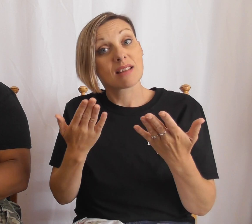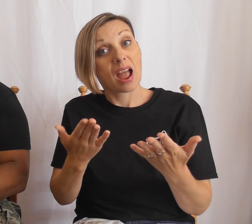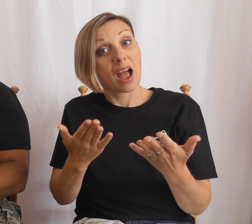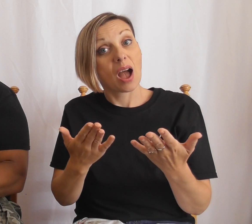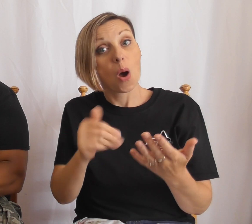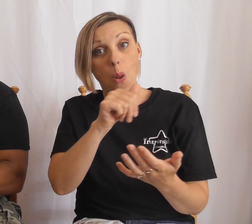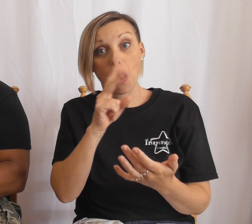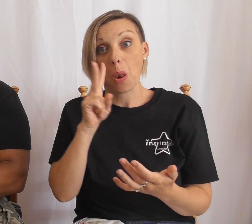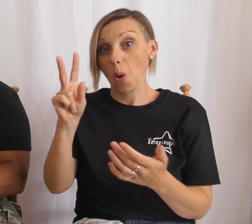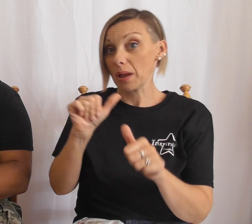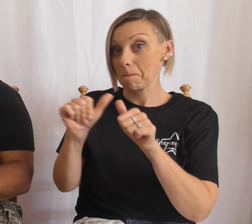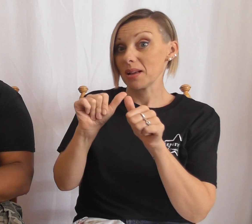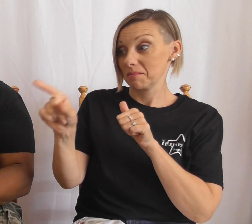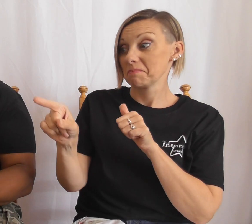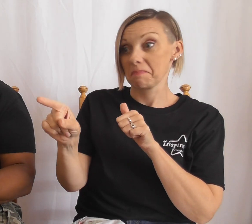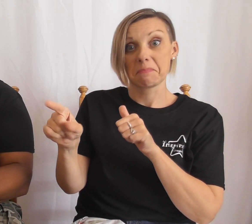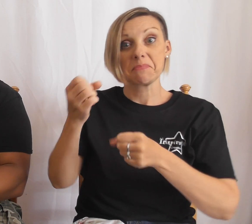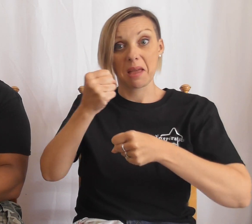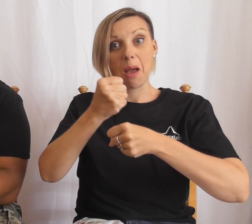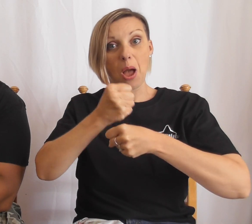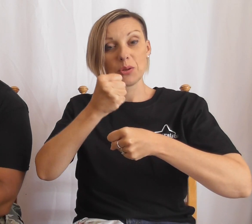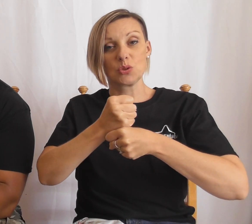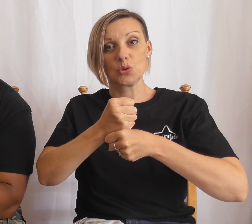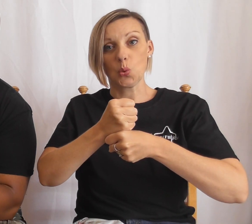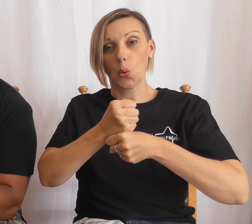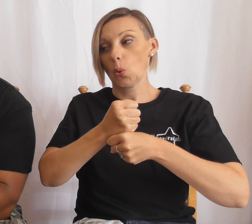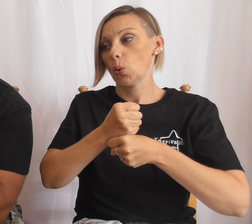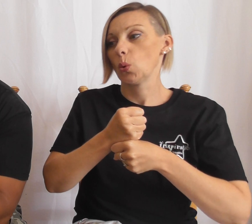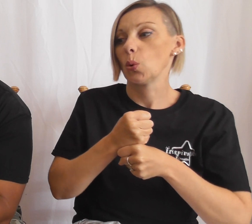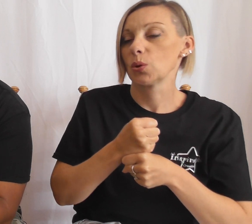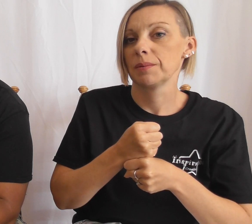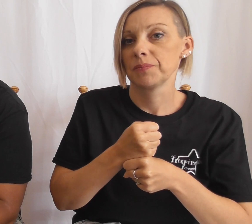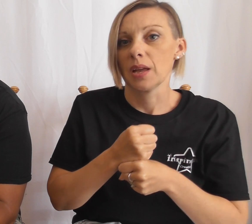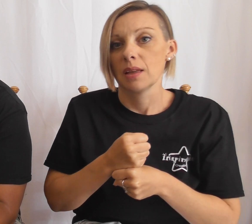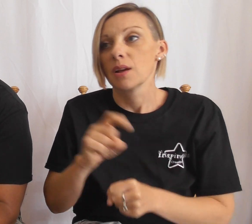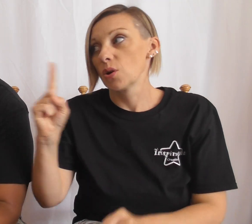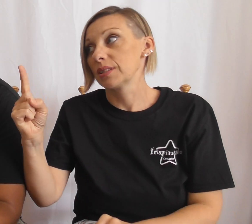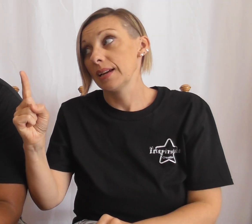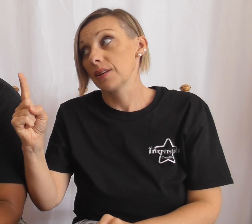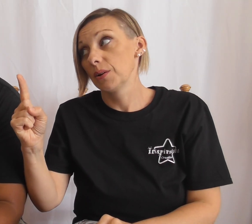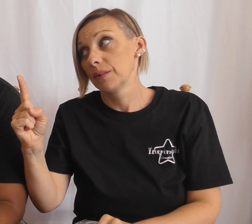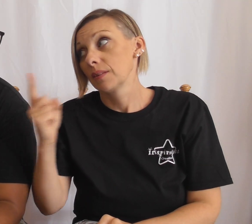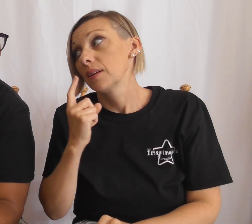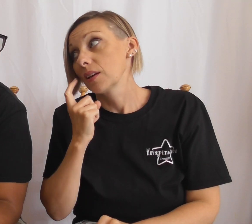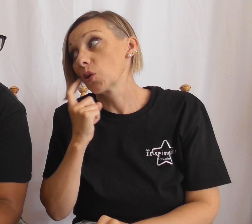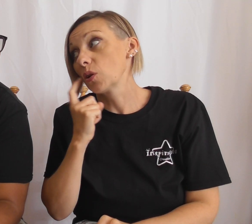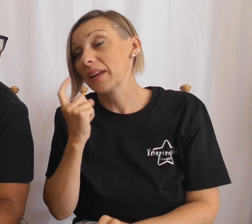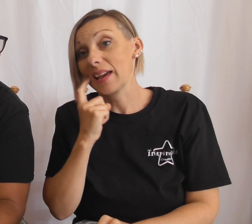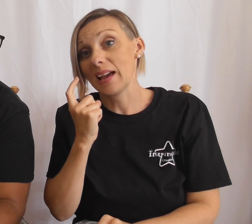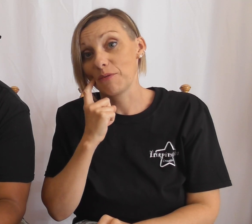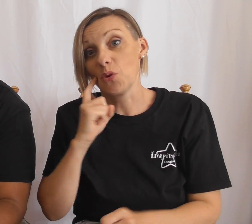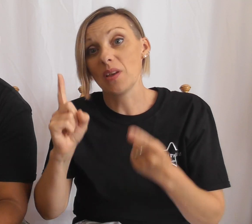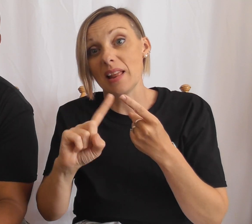is looking up. George has got a radio. He's got a radio. Got to say though, got